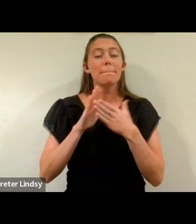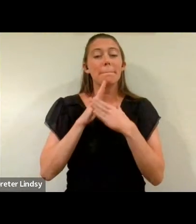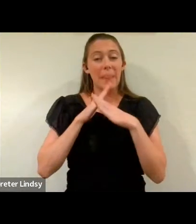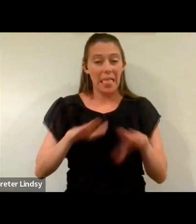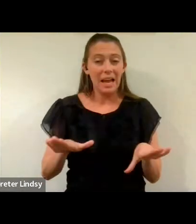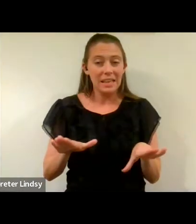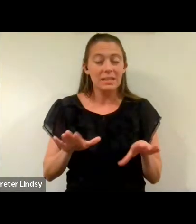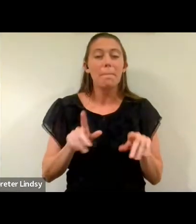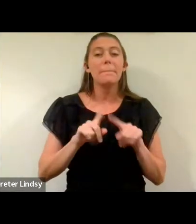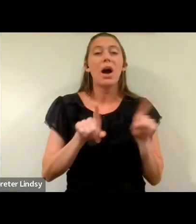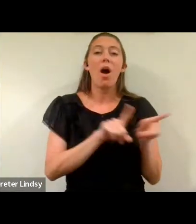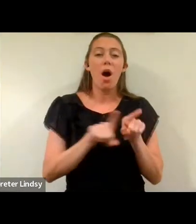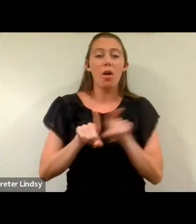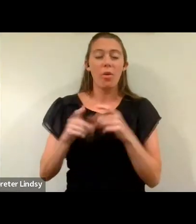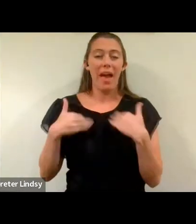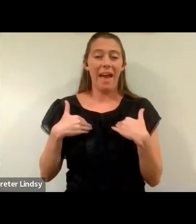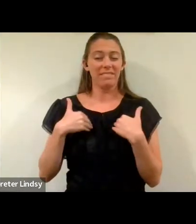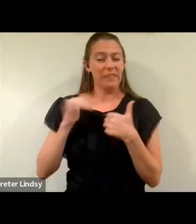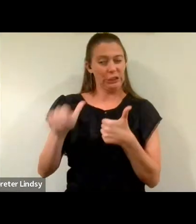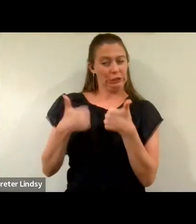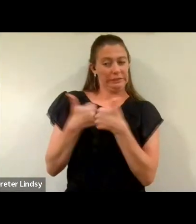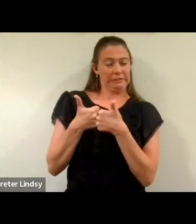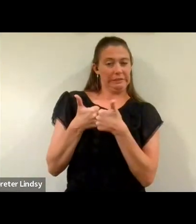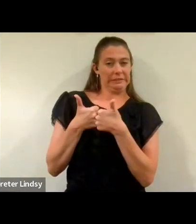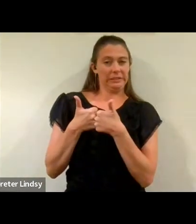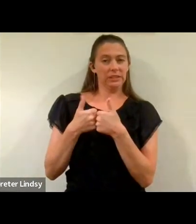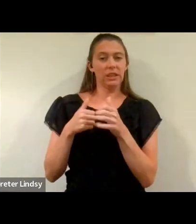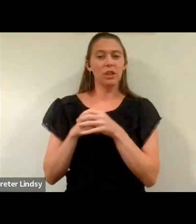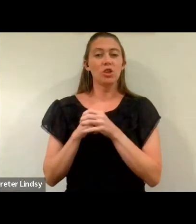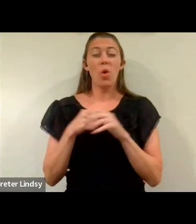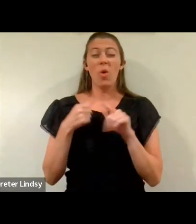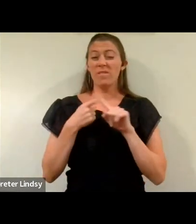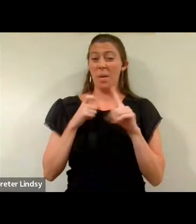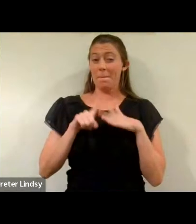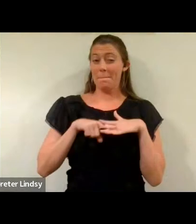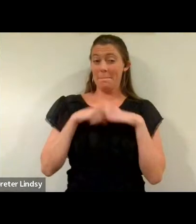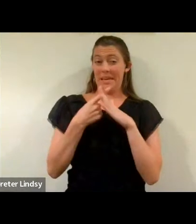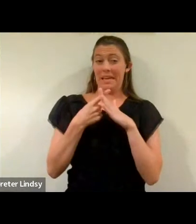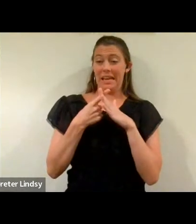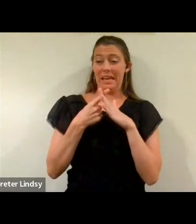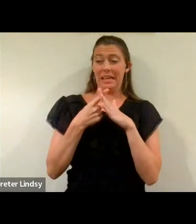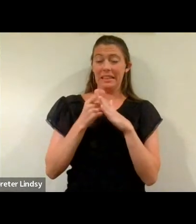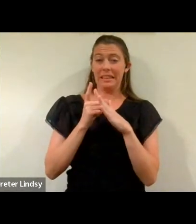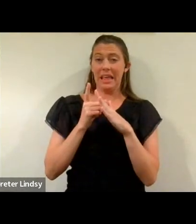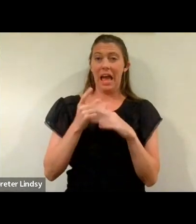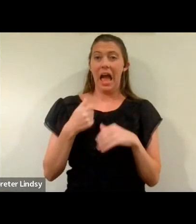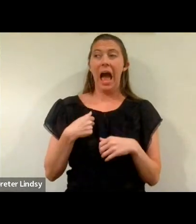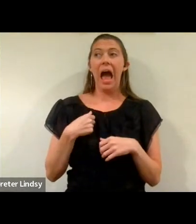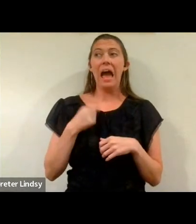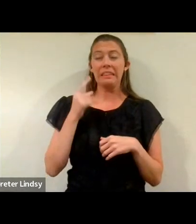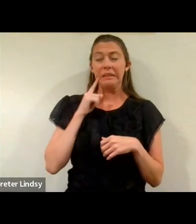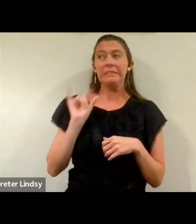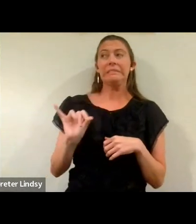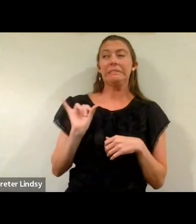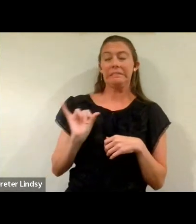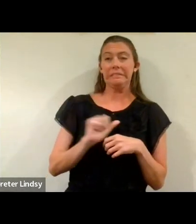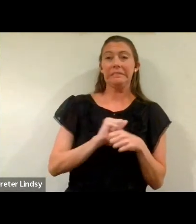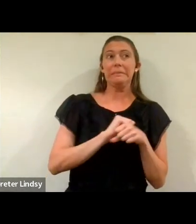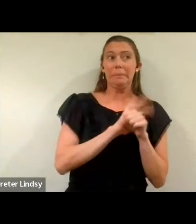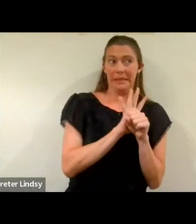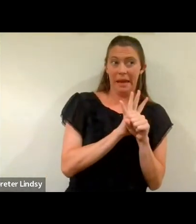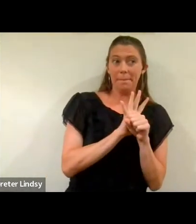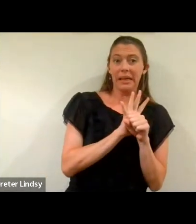Almost from the get-go, I was pretty sure that the pandemic was going to be as much of an economic crisis for us as it was a public health